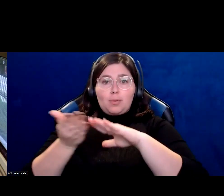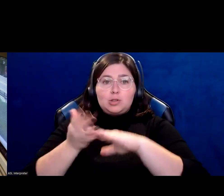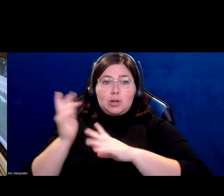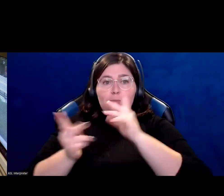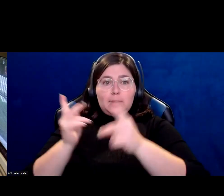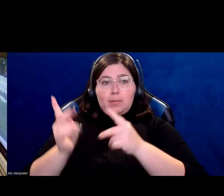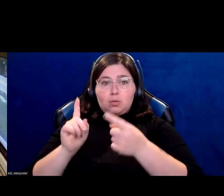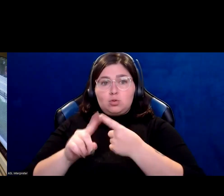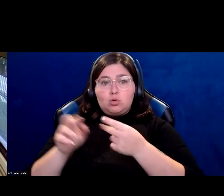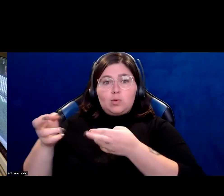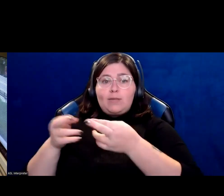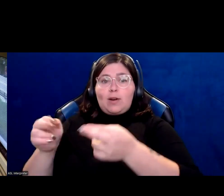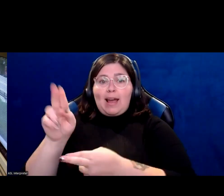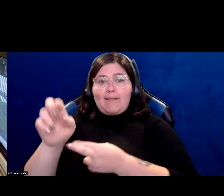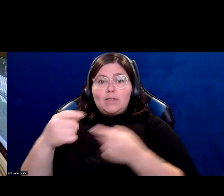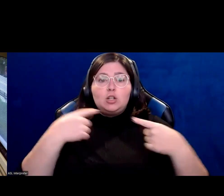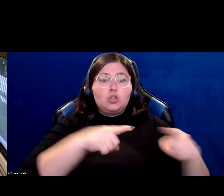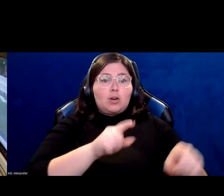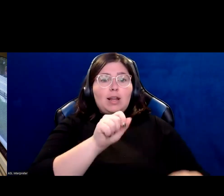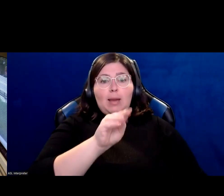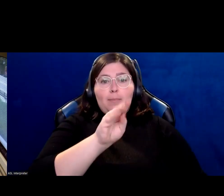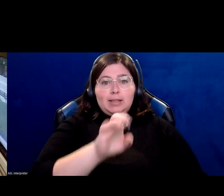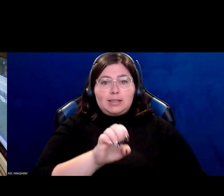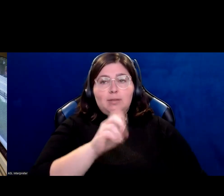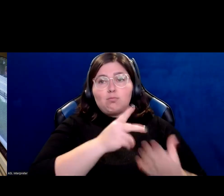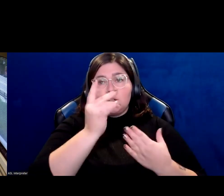River Avenue during the construction of the ABC project.